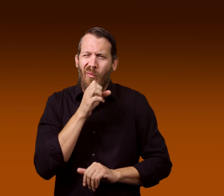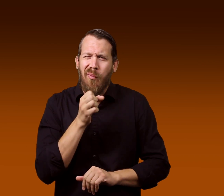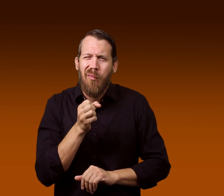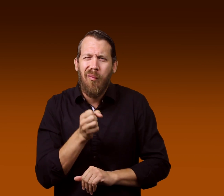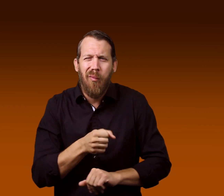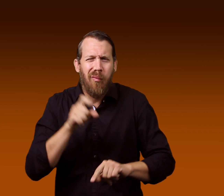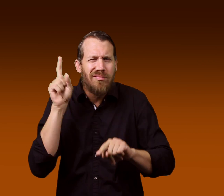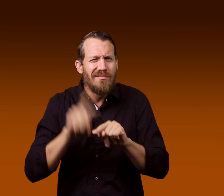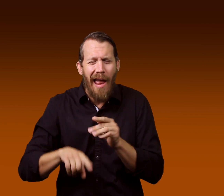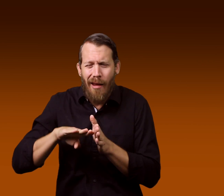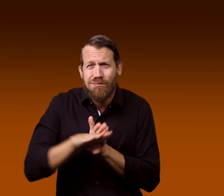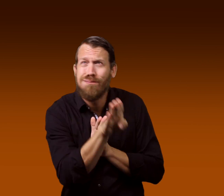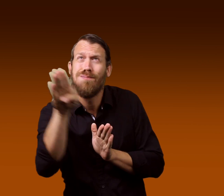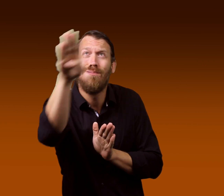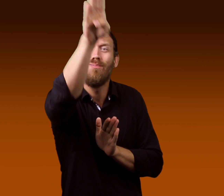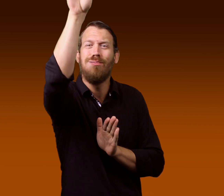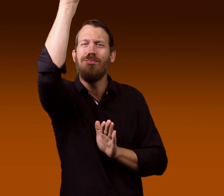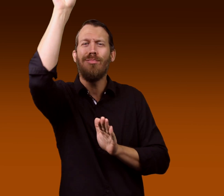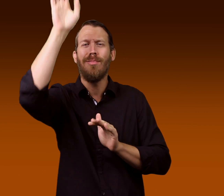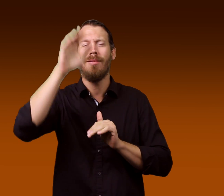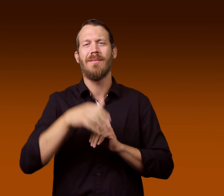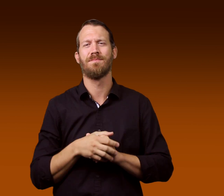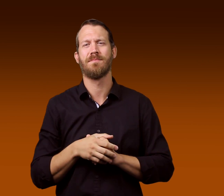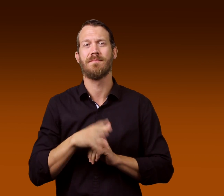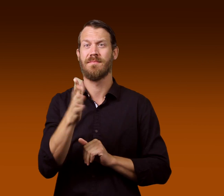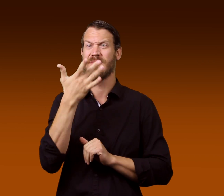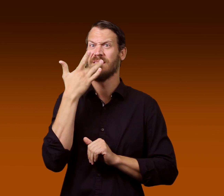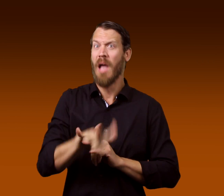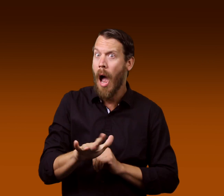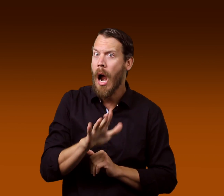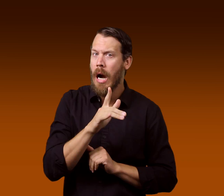them, one day, lose the power of flight.